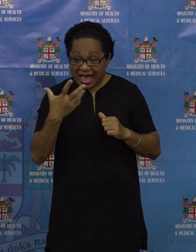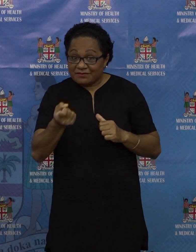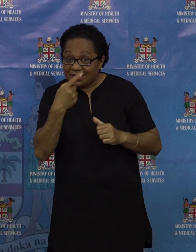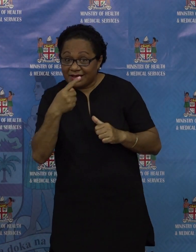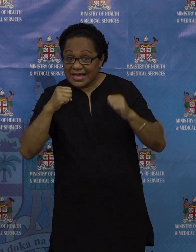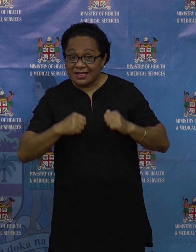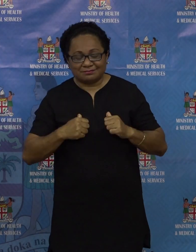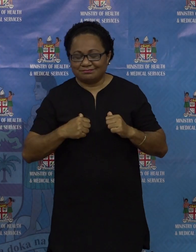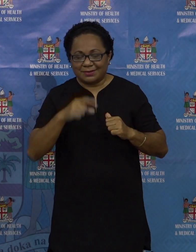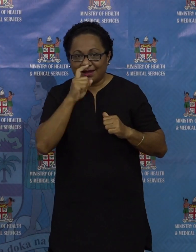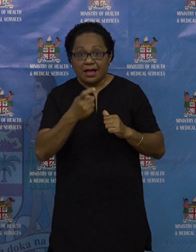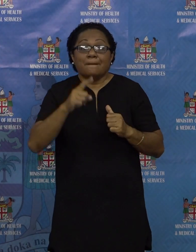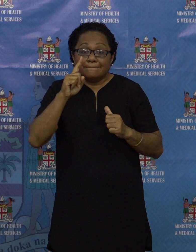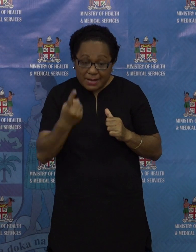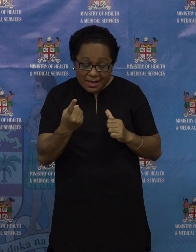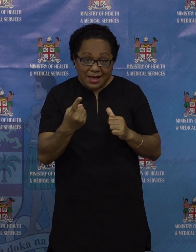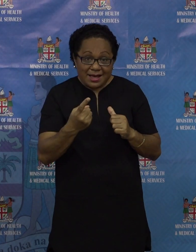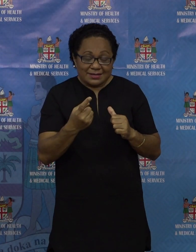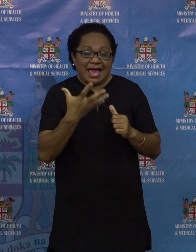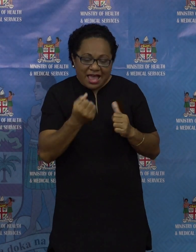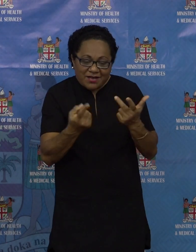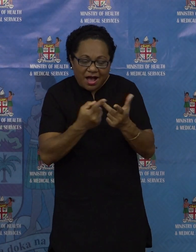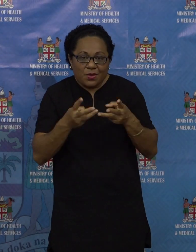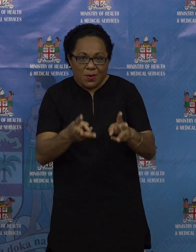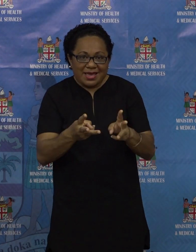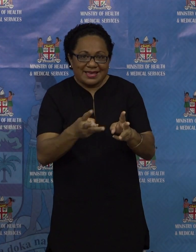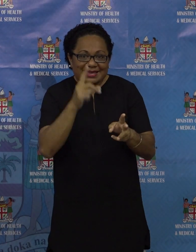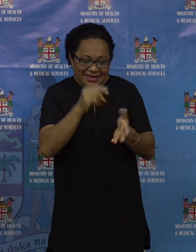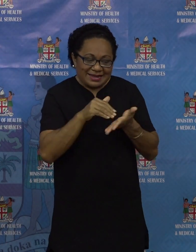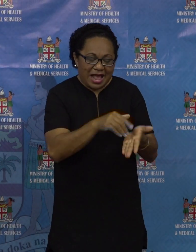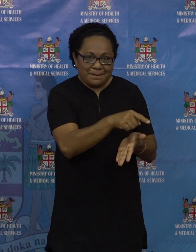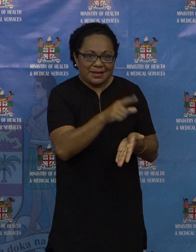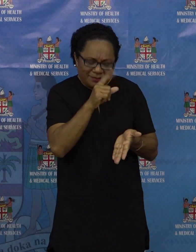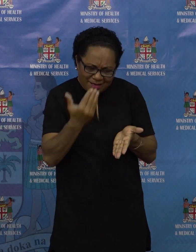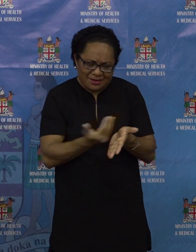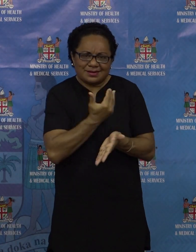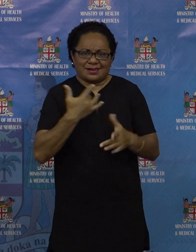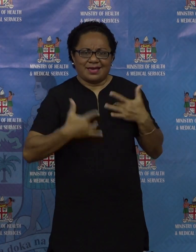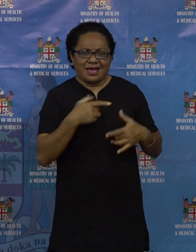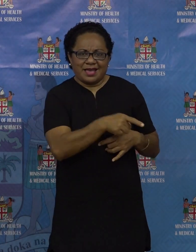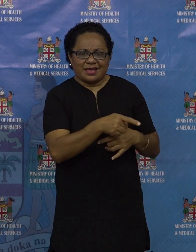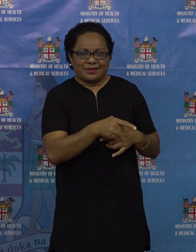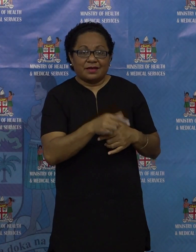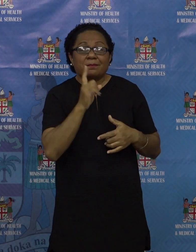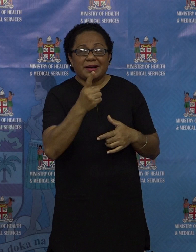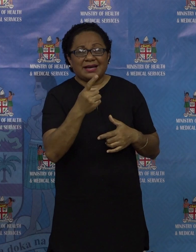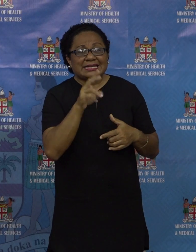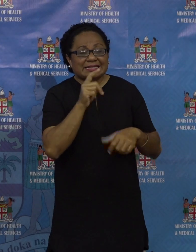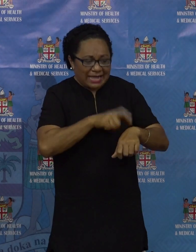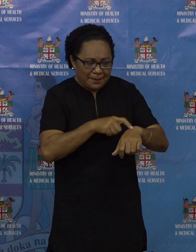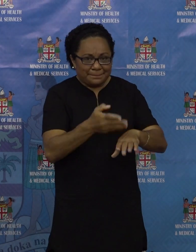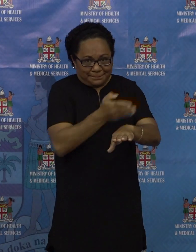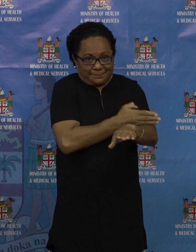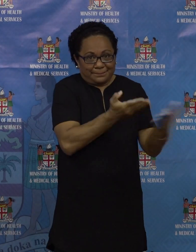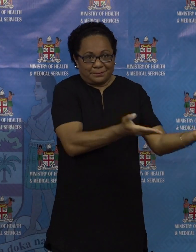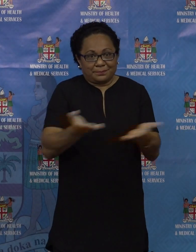there are measures that we can take that can save someone's life if we have the chance to take those measures.